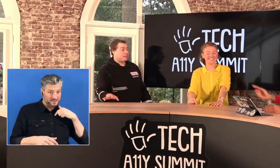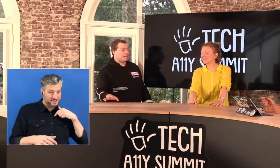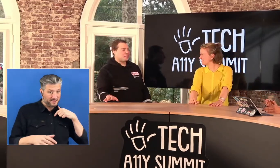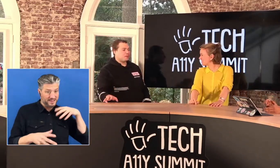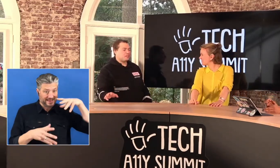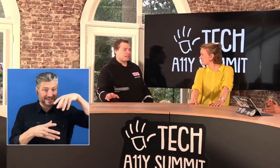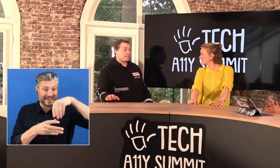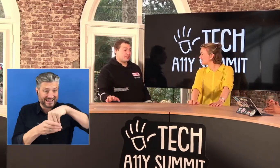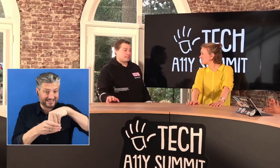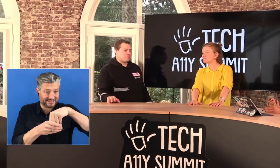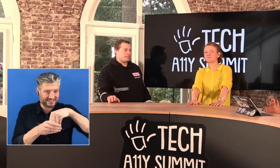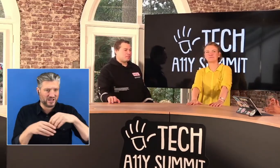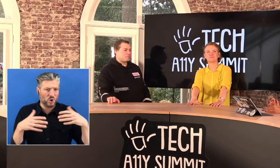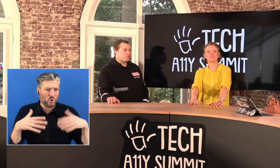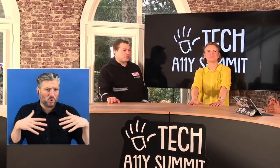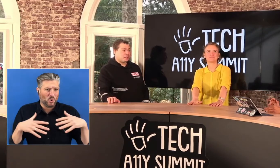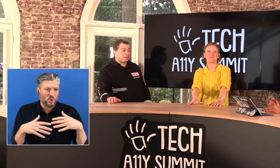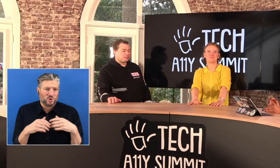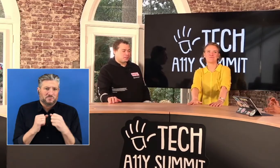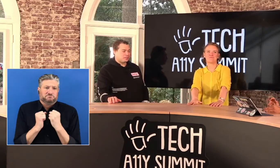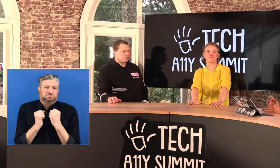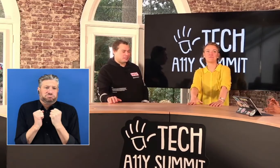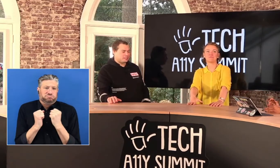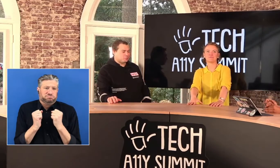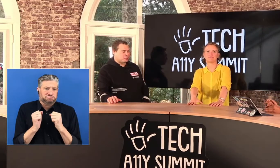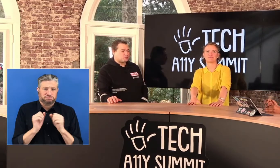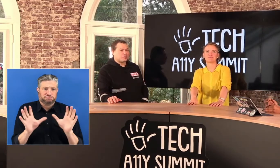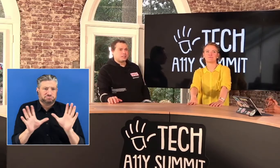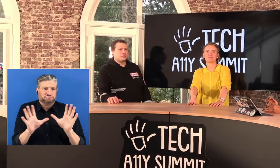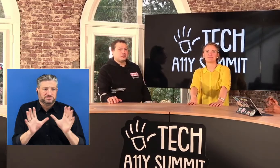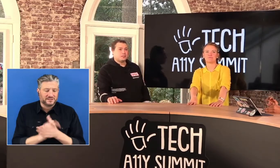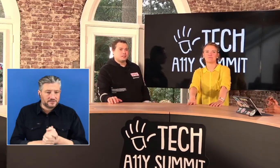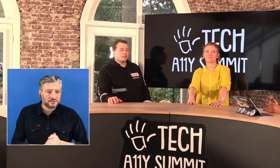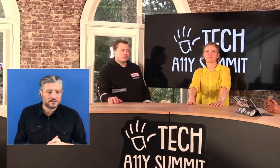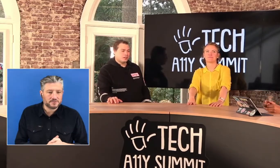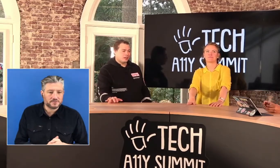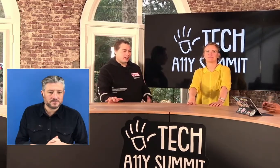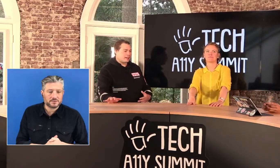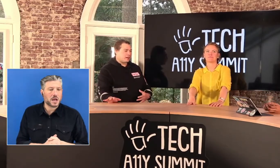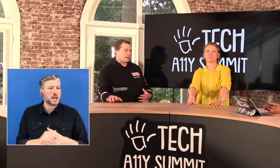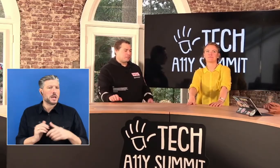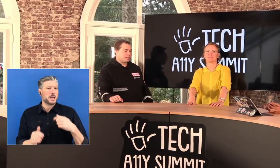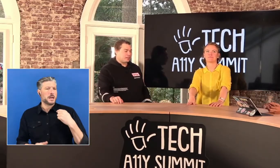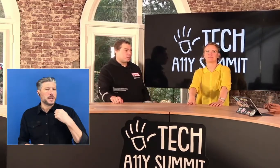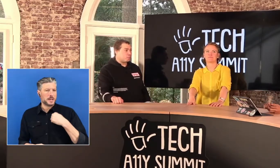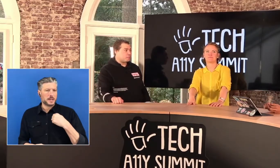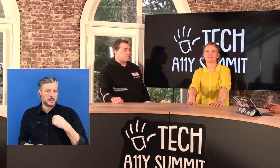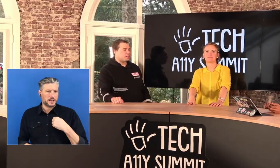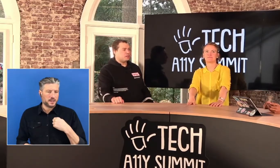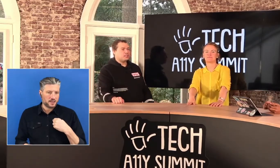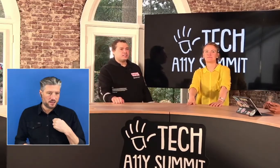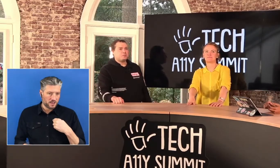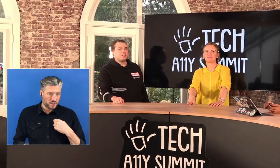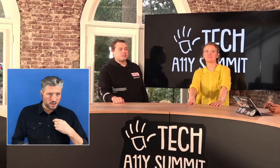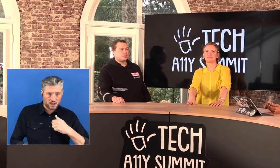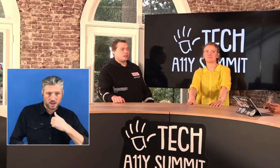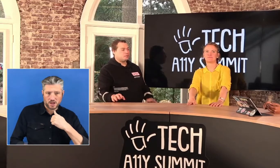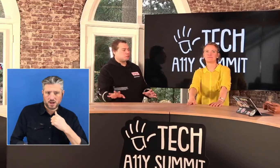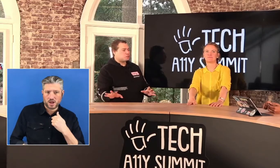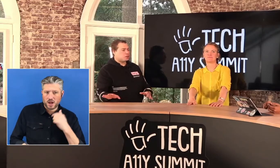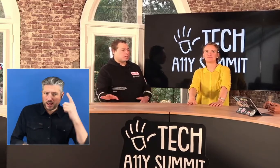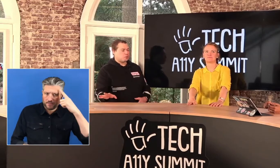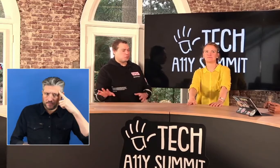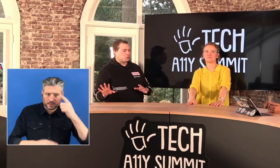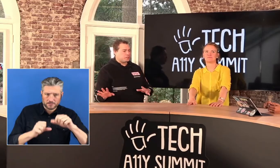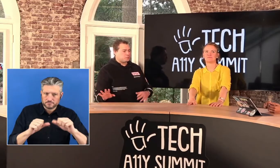Yes. If you want, there is a time, and if people want it, I want to say some perspective on AR and VR for people with learning disabilities. I'm